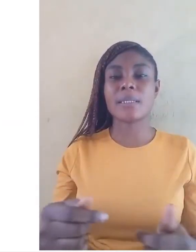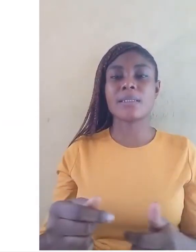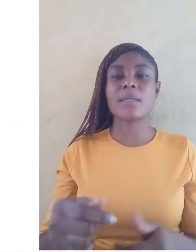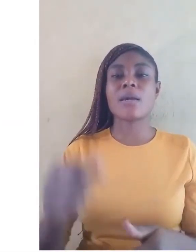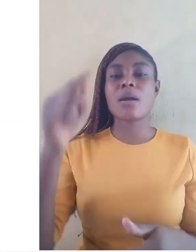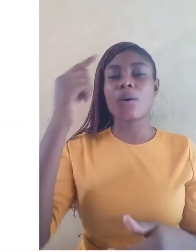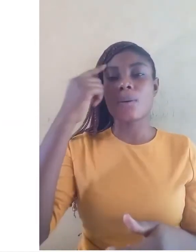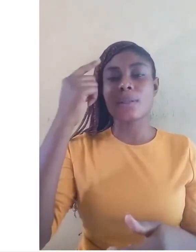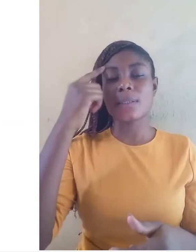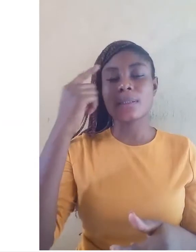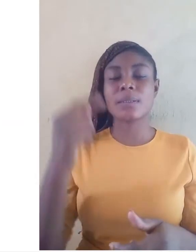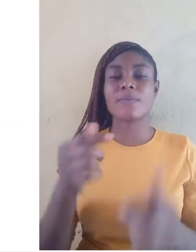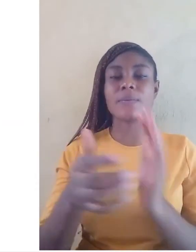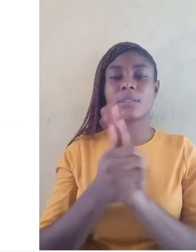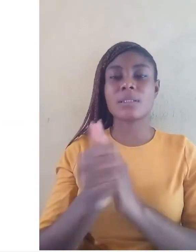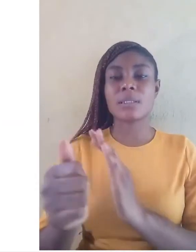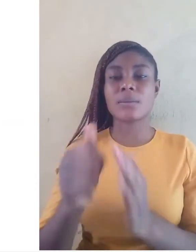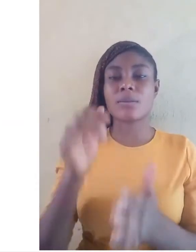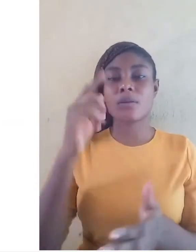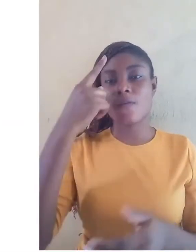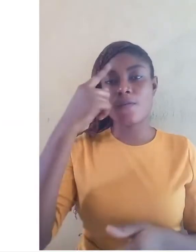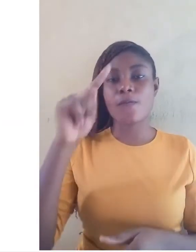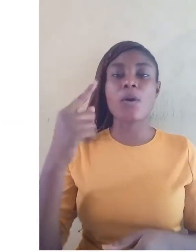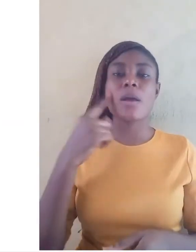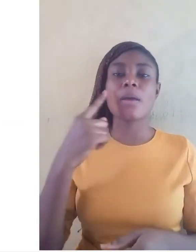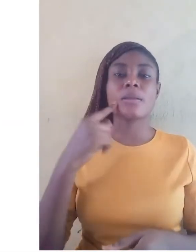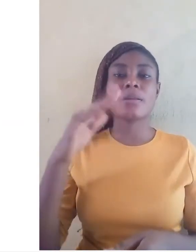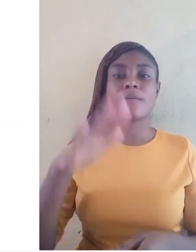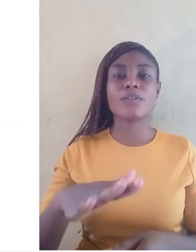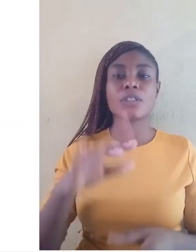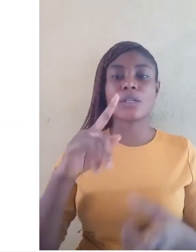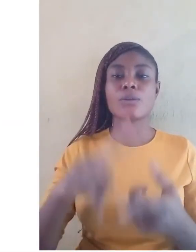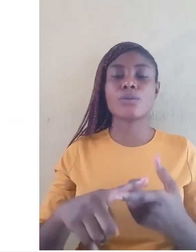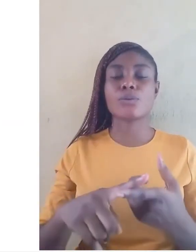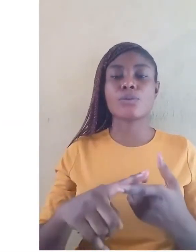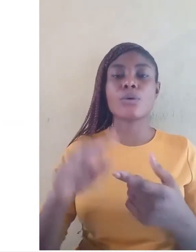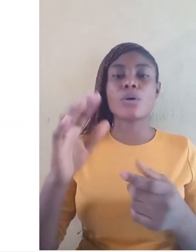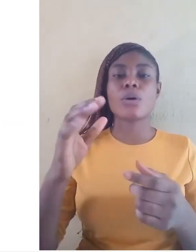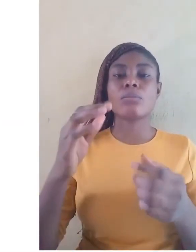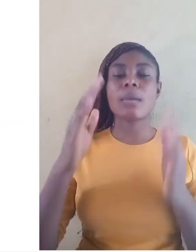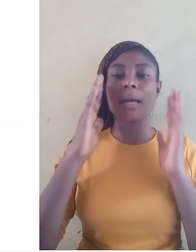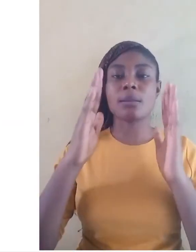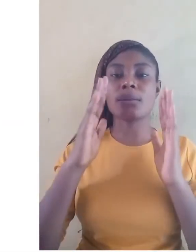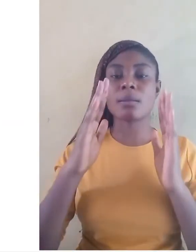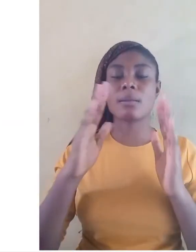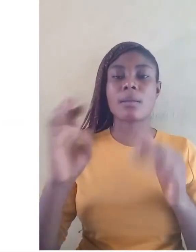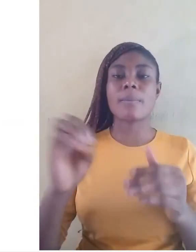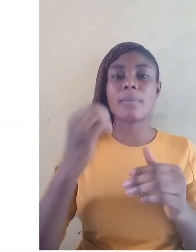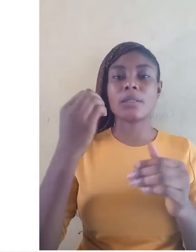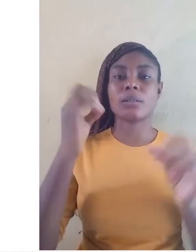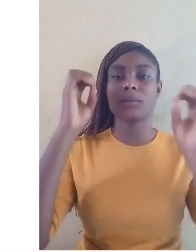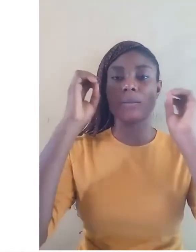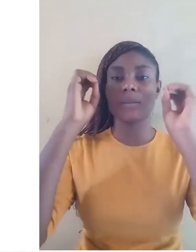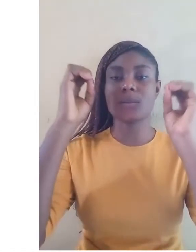linguistic skills that for a deaf child to attain emergent literacy.